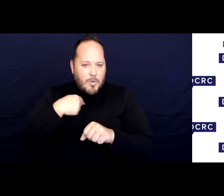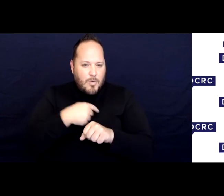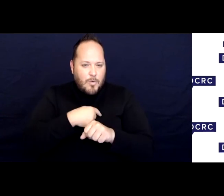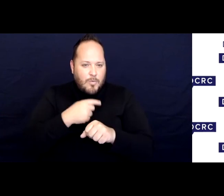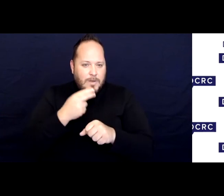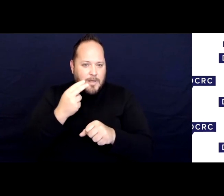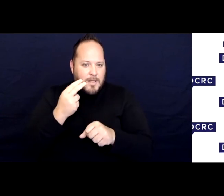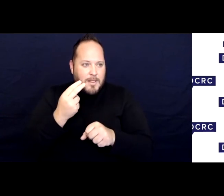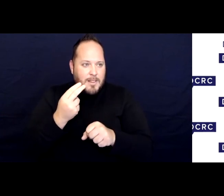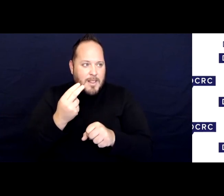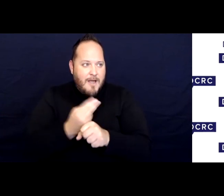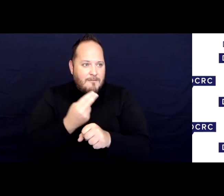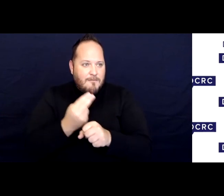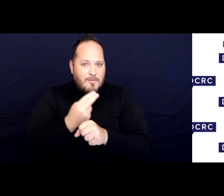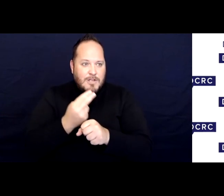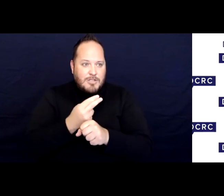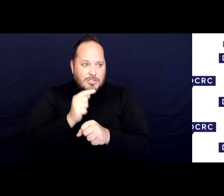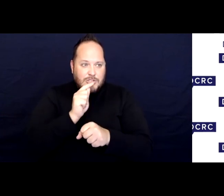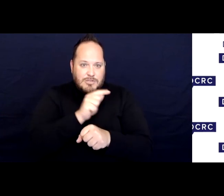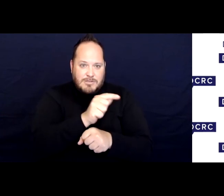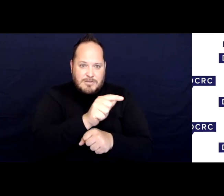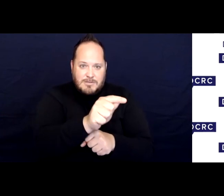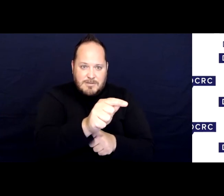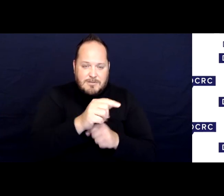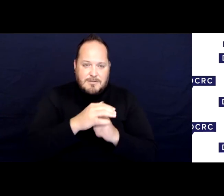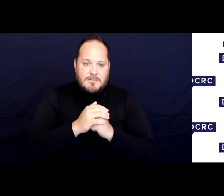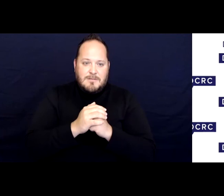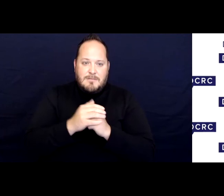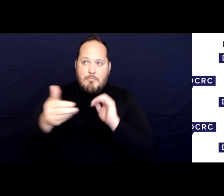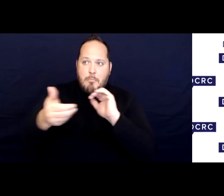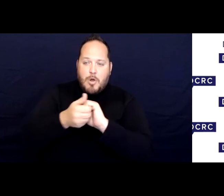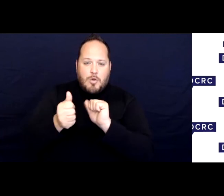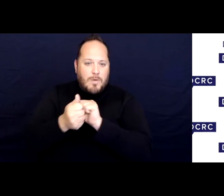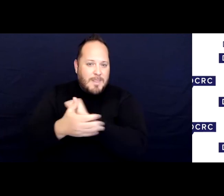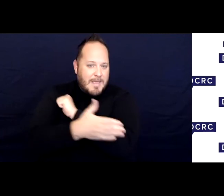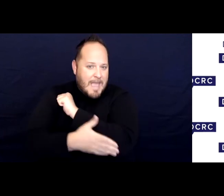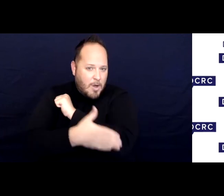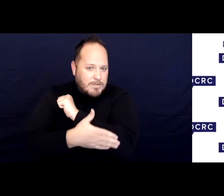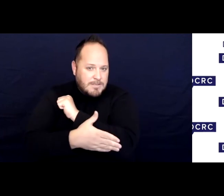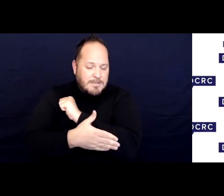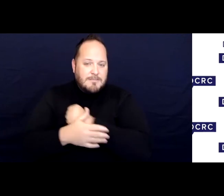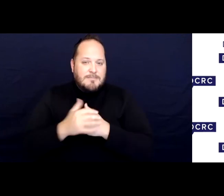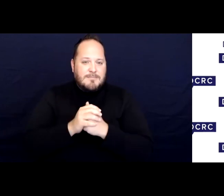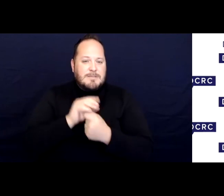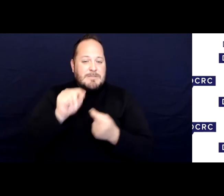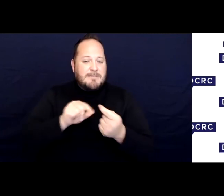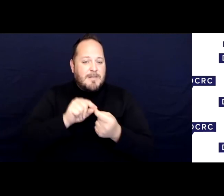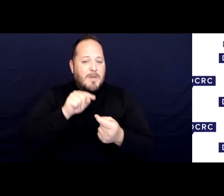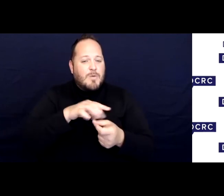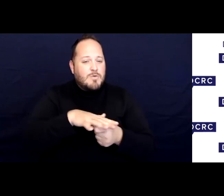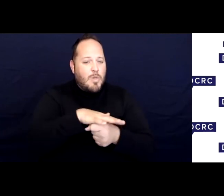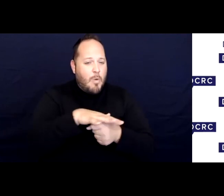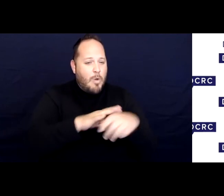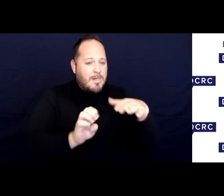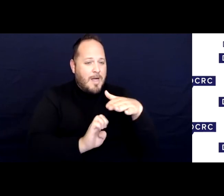with the county and folks, particularly sort of you know, those local elementary schools that are really you know,